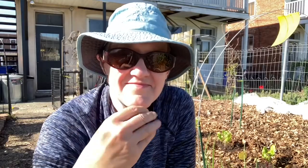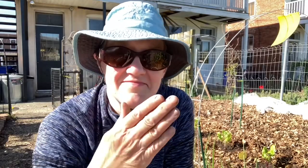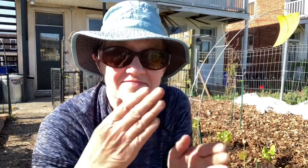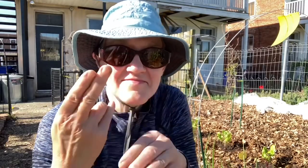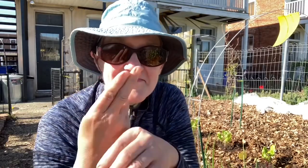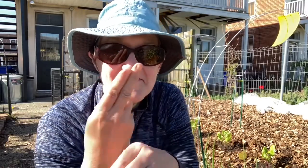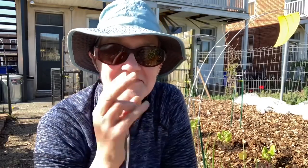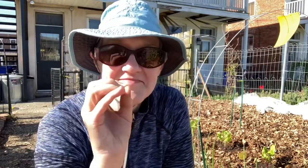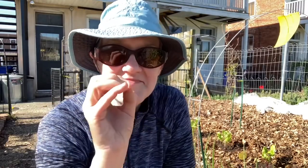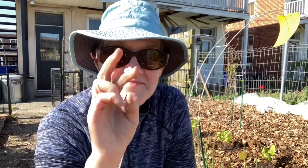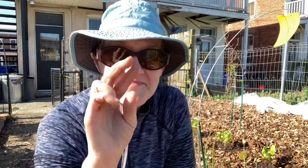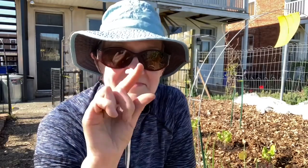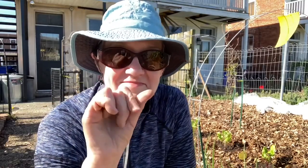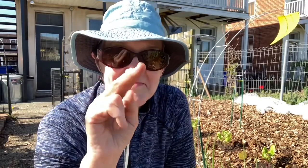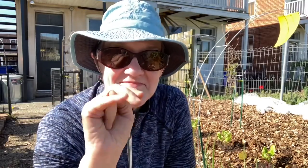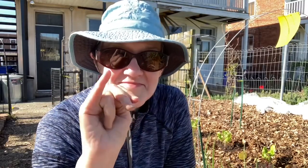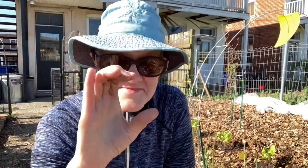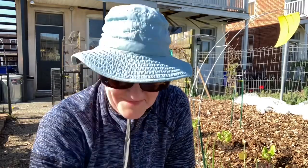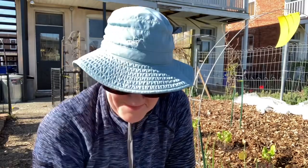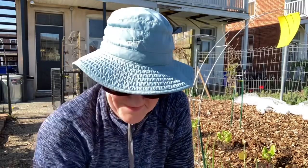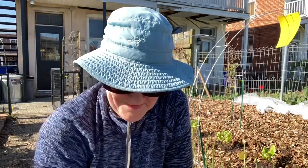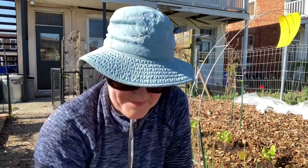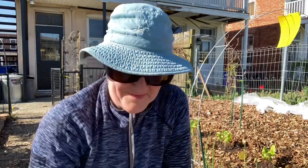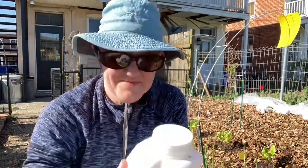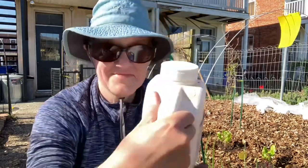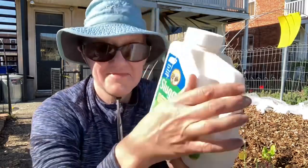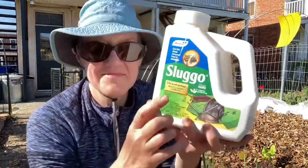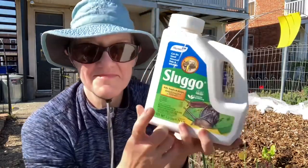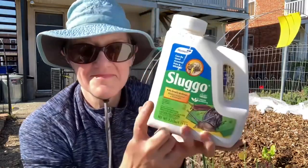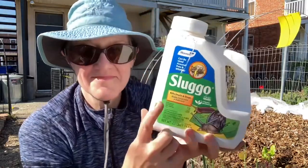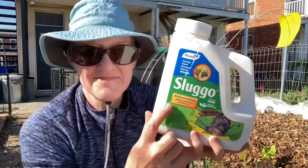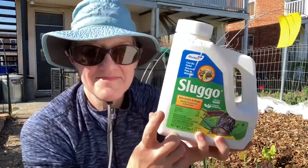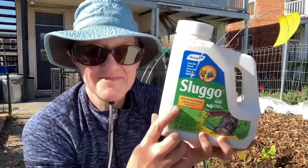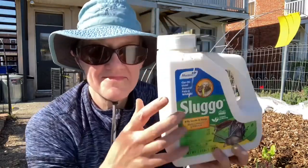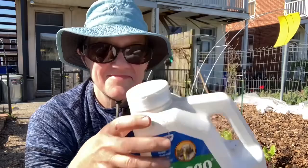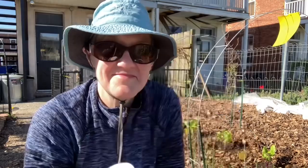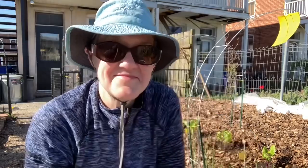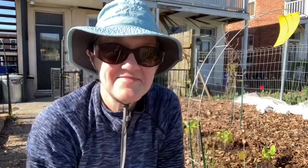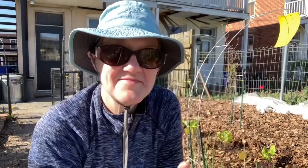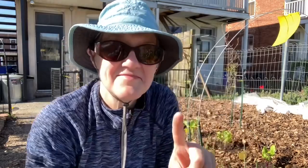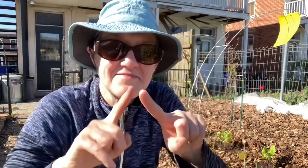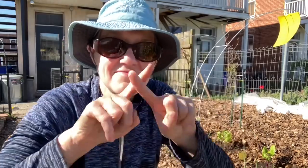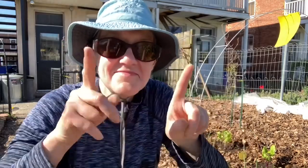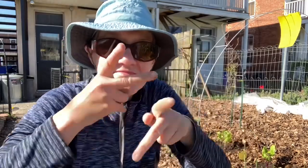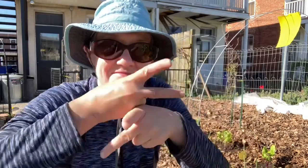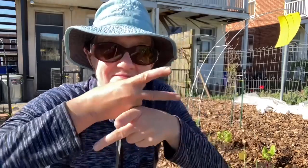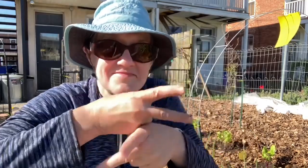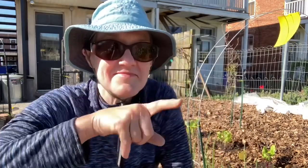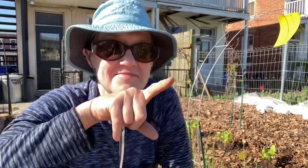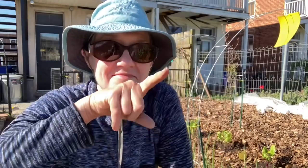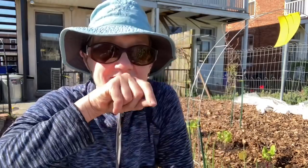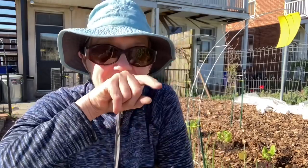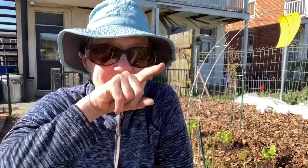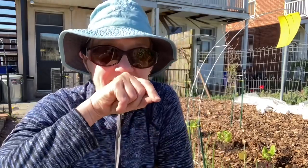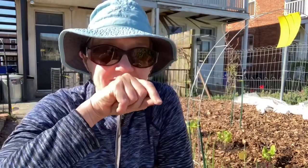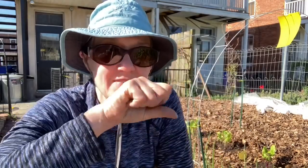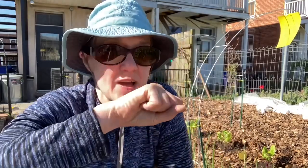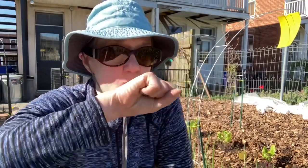But slugs also like to eat these, so I'm going to put down some organic Sluggo. But I got to be